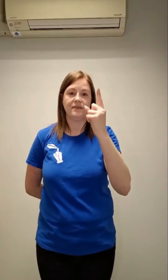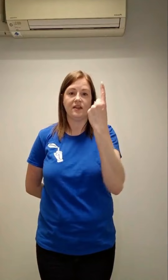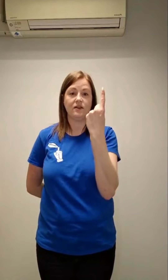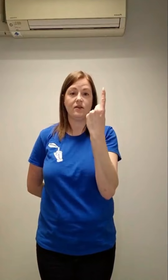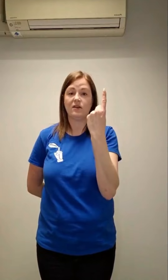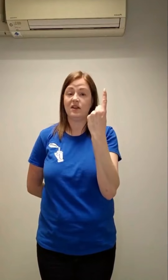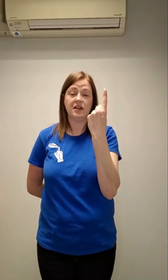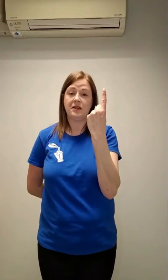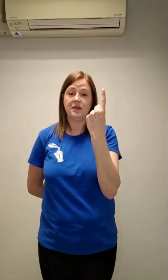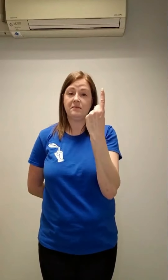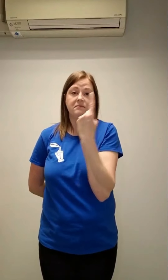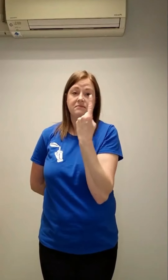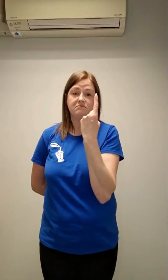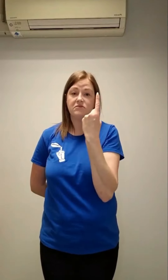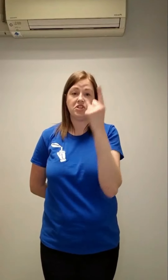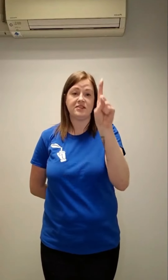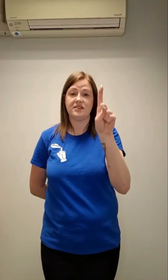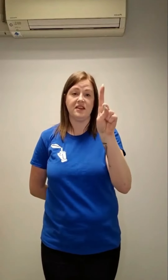can look just as this.